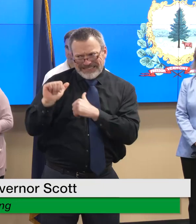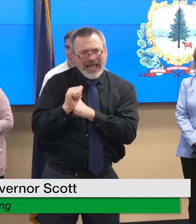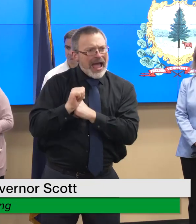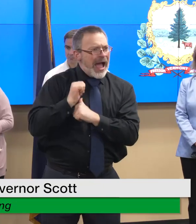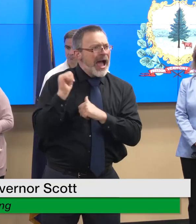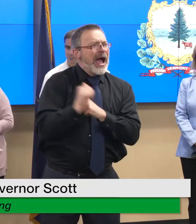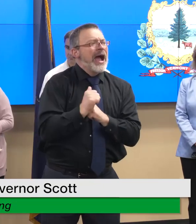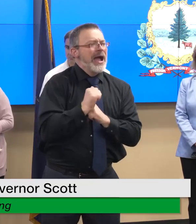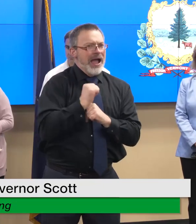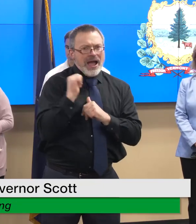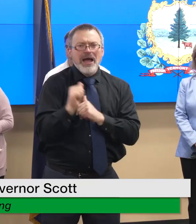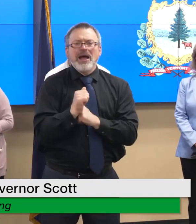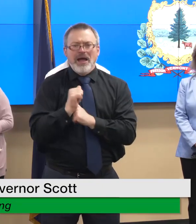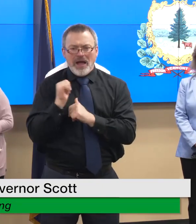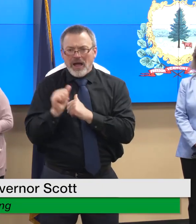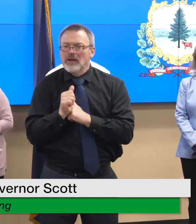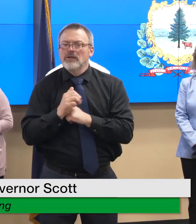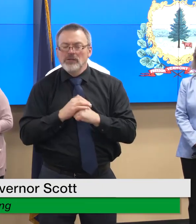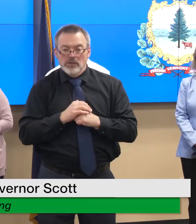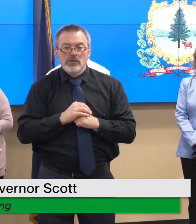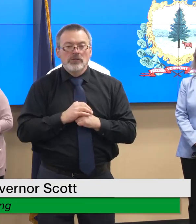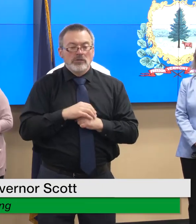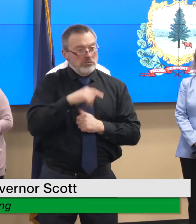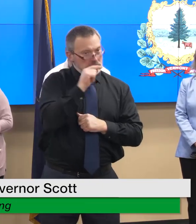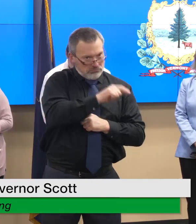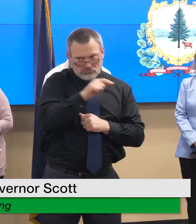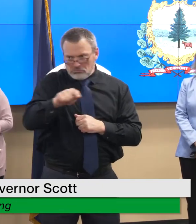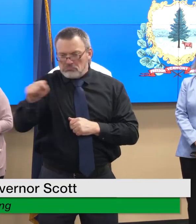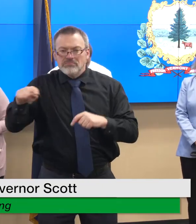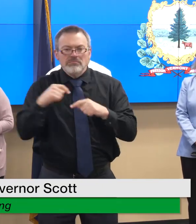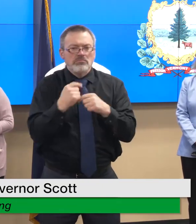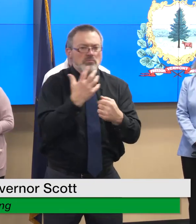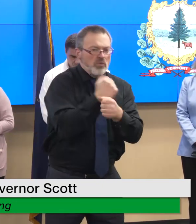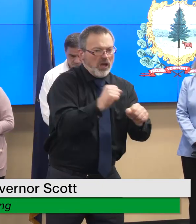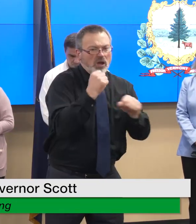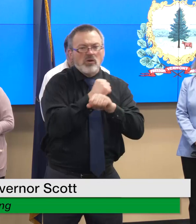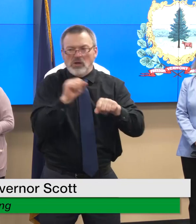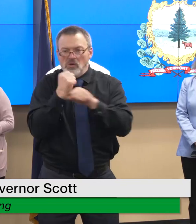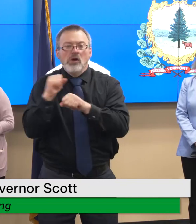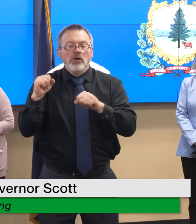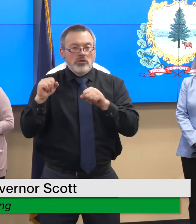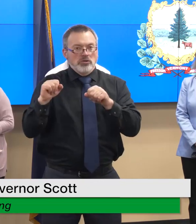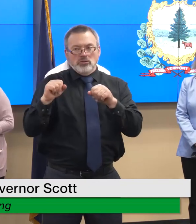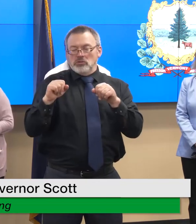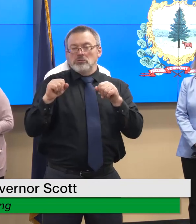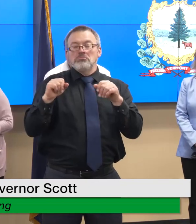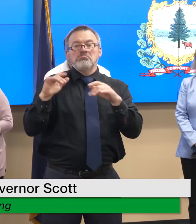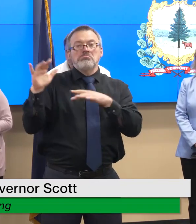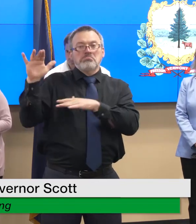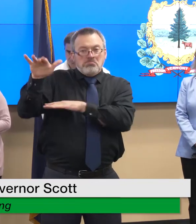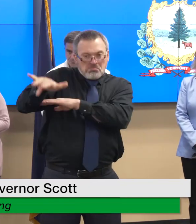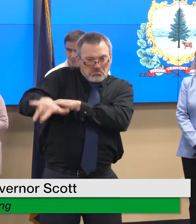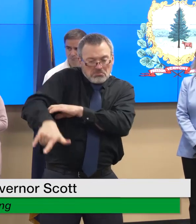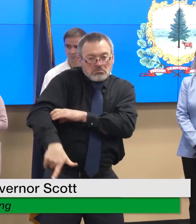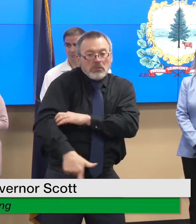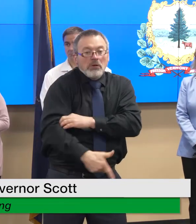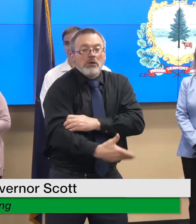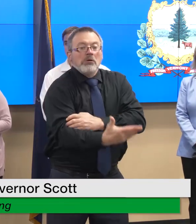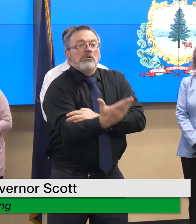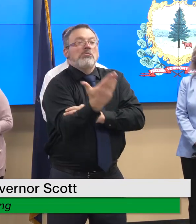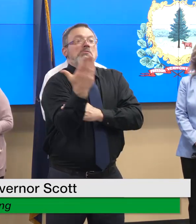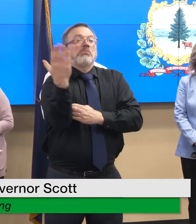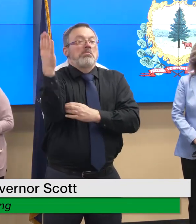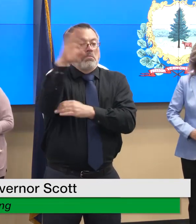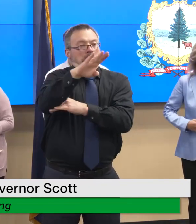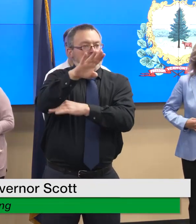The teams wrapped up rescue operations by 2 p.m. yesterday and spent the rest of the day searching damaged and